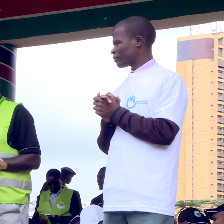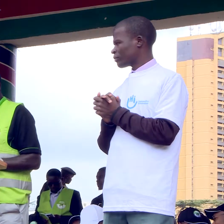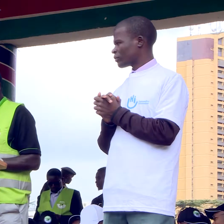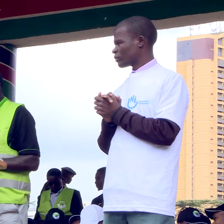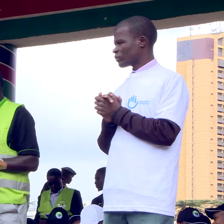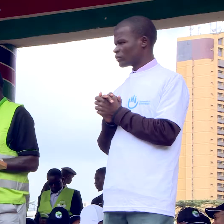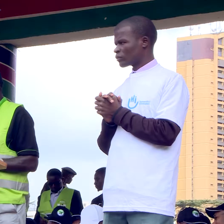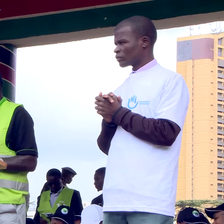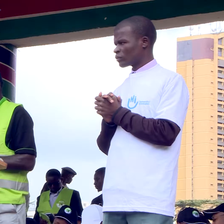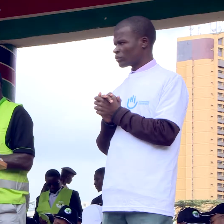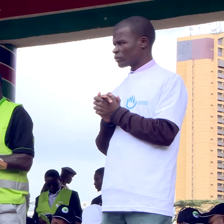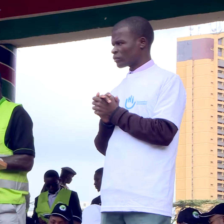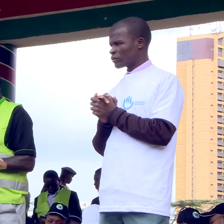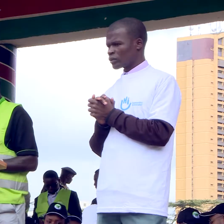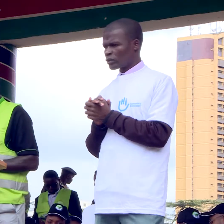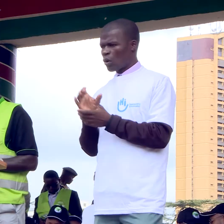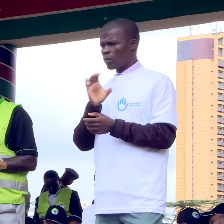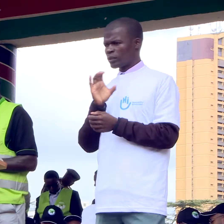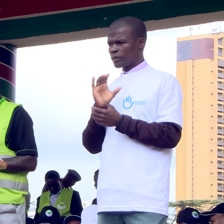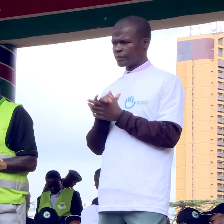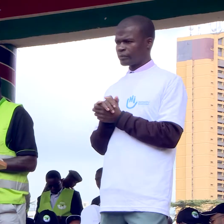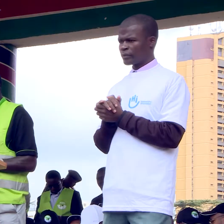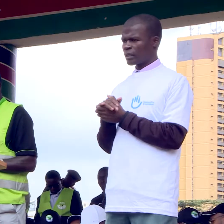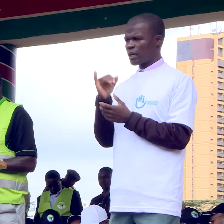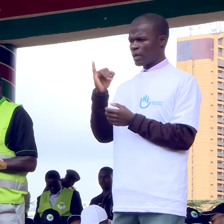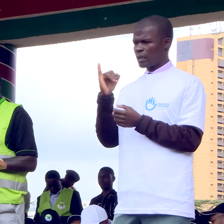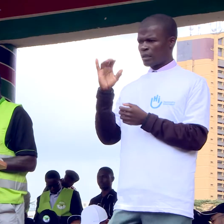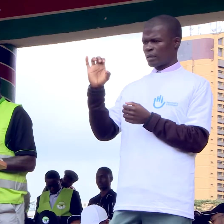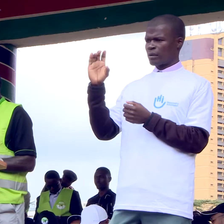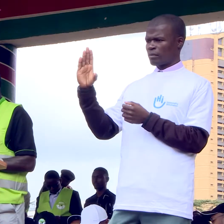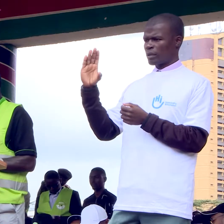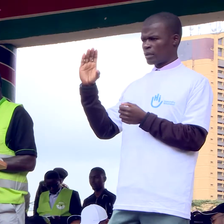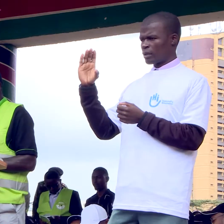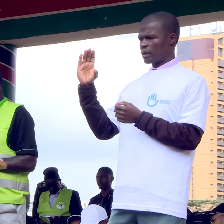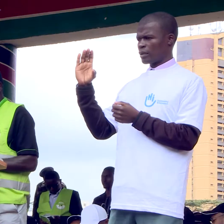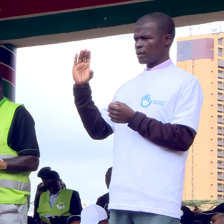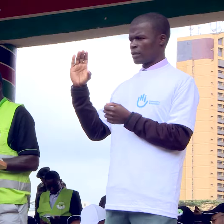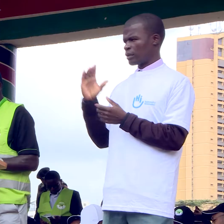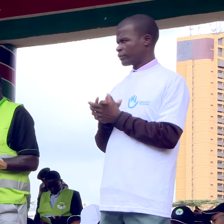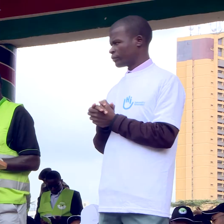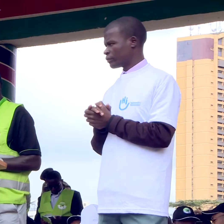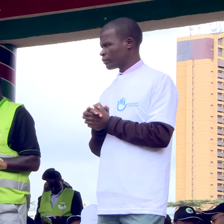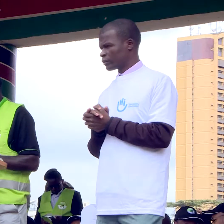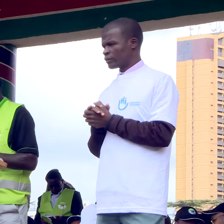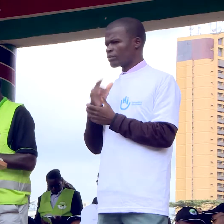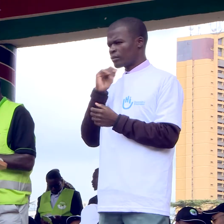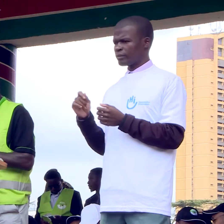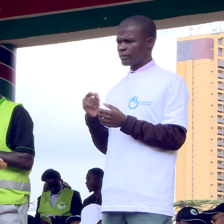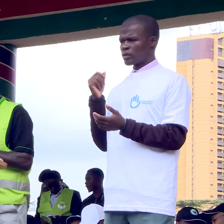Commissioners of IBC, staff, distinguished guests, ladies and gentlemen, good